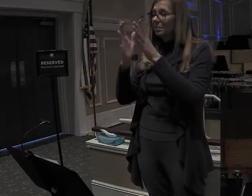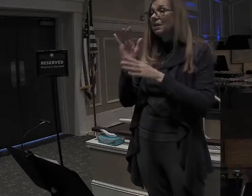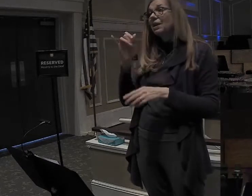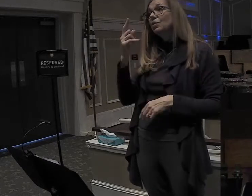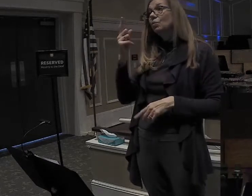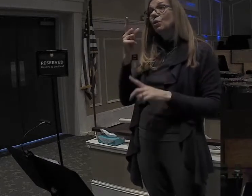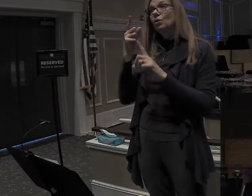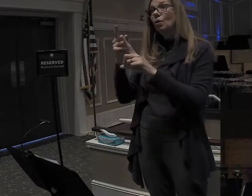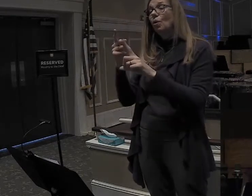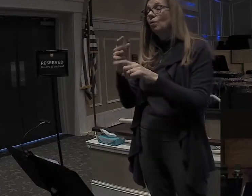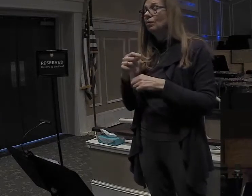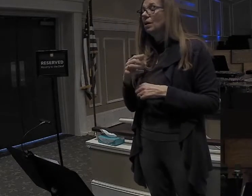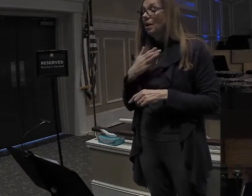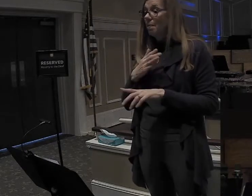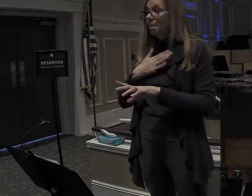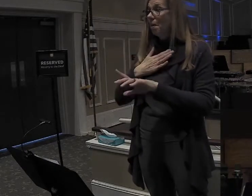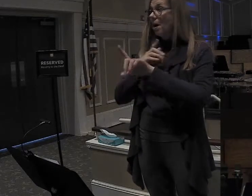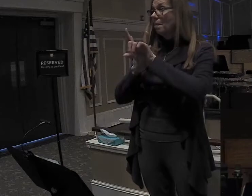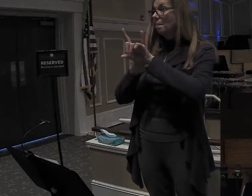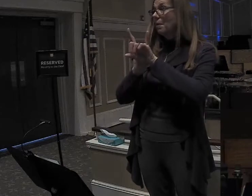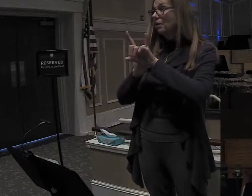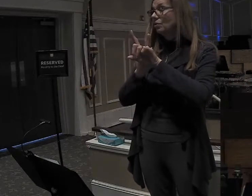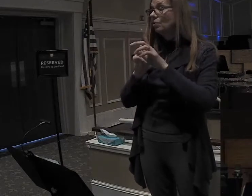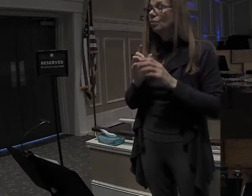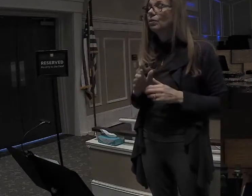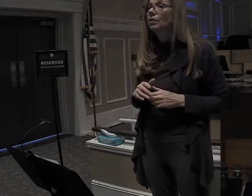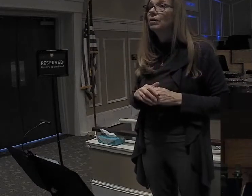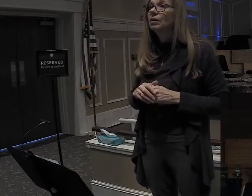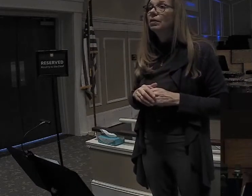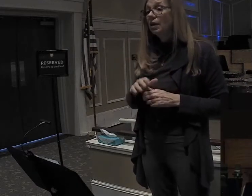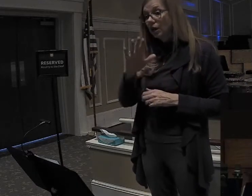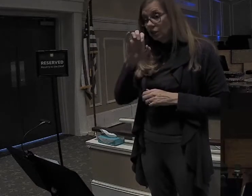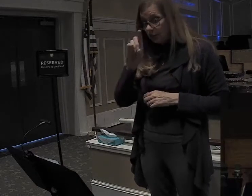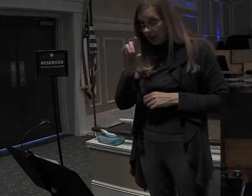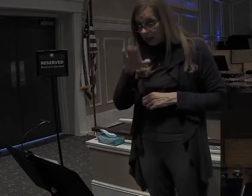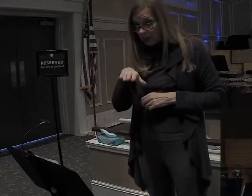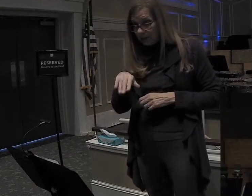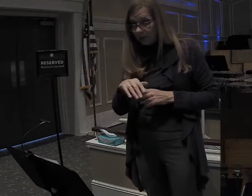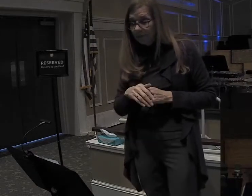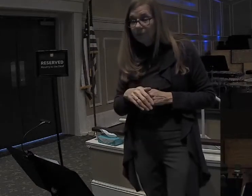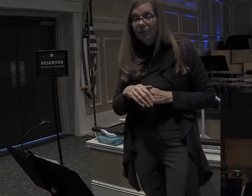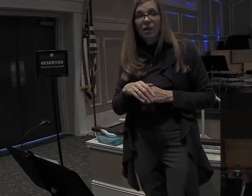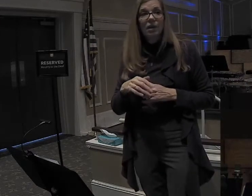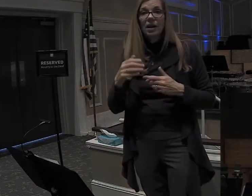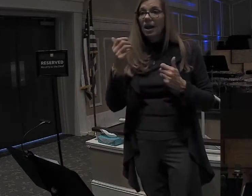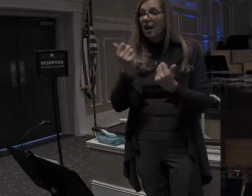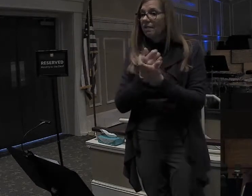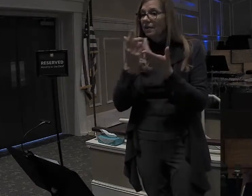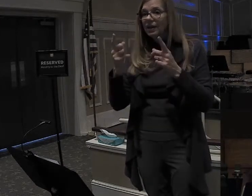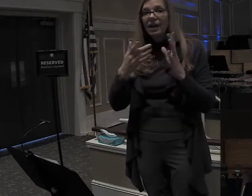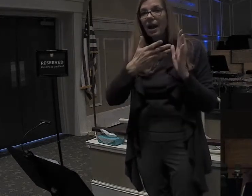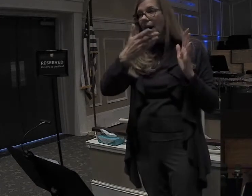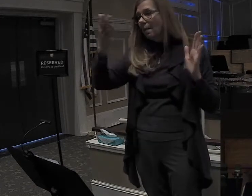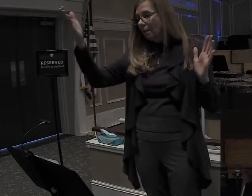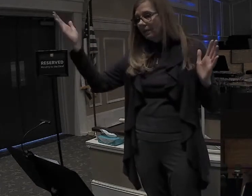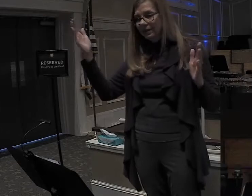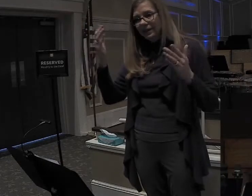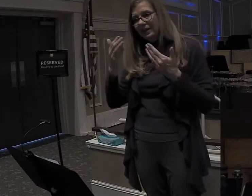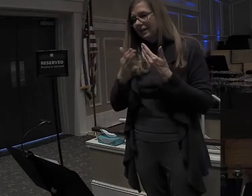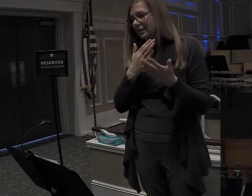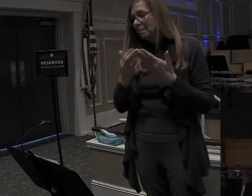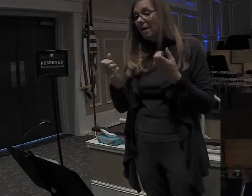My mentor used to tell me all the time, he said, Chad, no, in the grand scheme of things, it won't matter how many